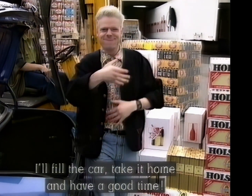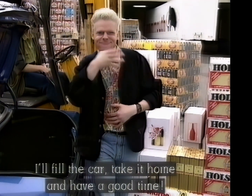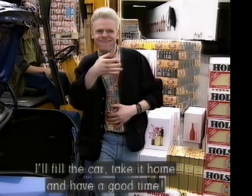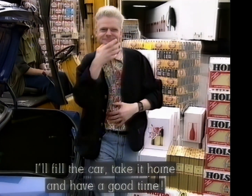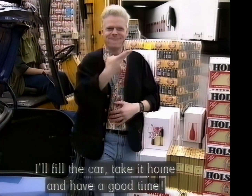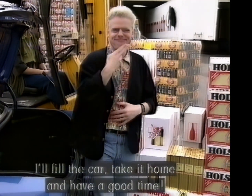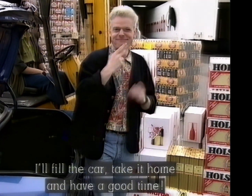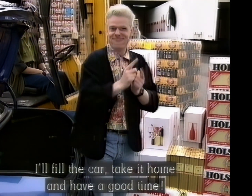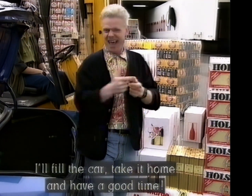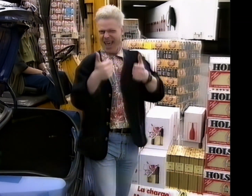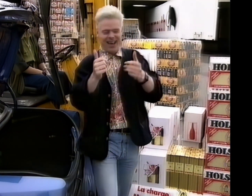have a good time, I think.